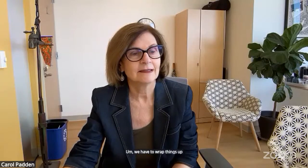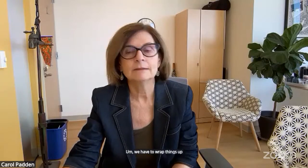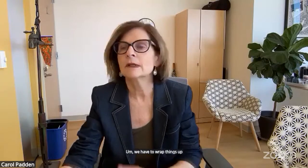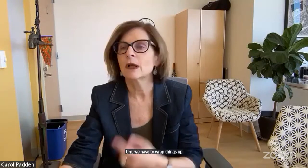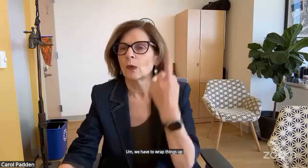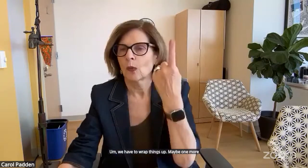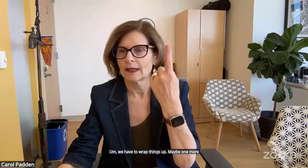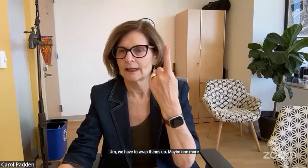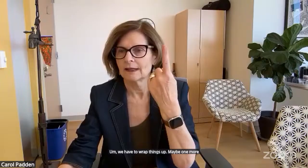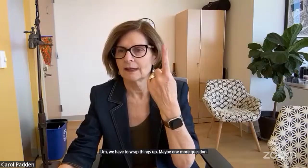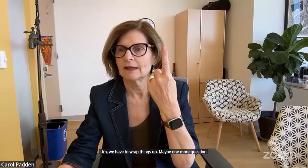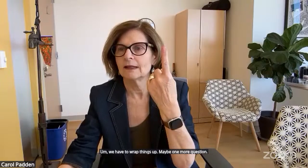more question.